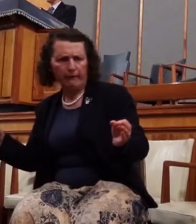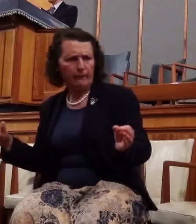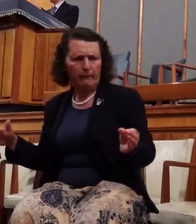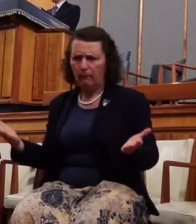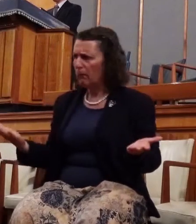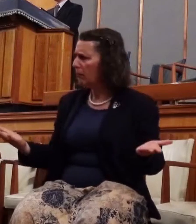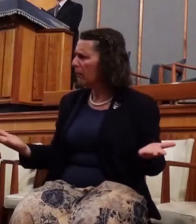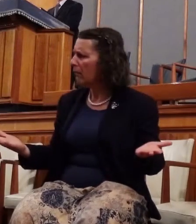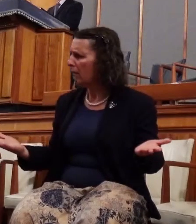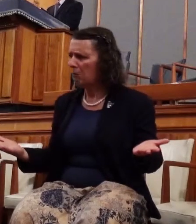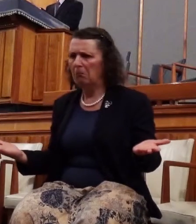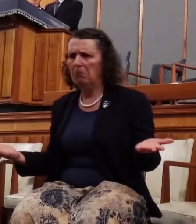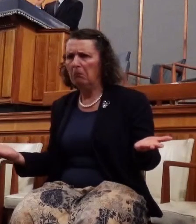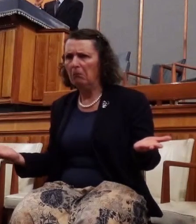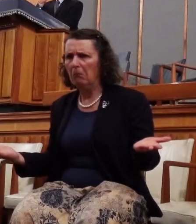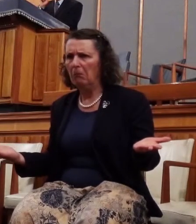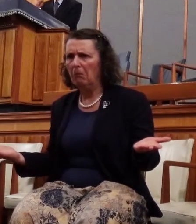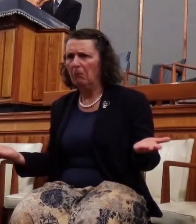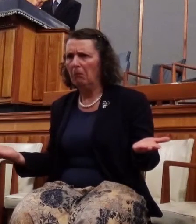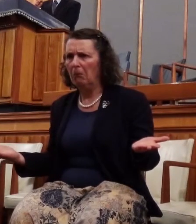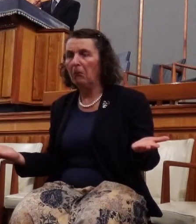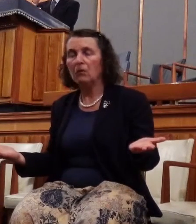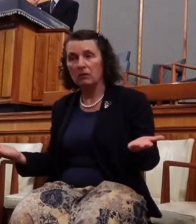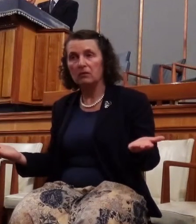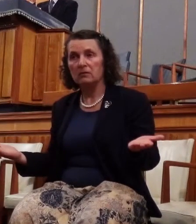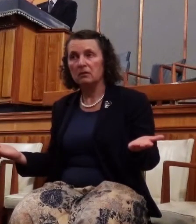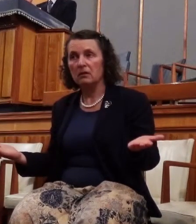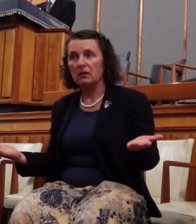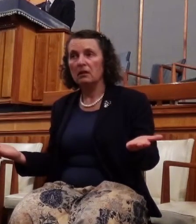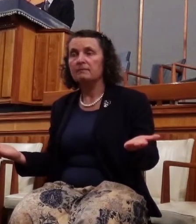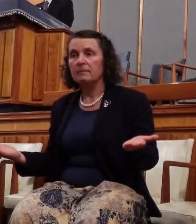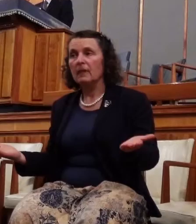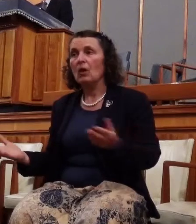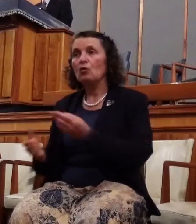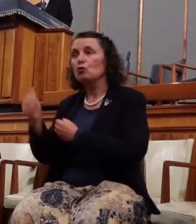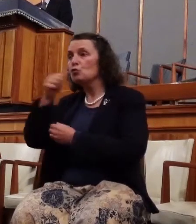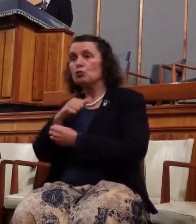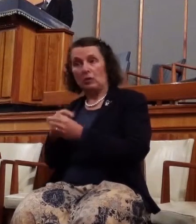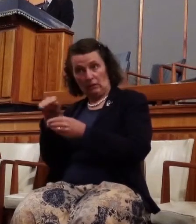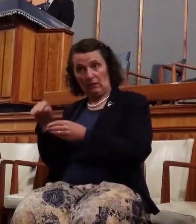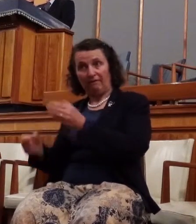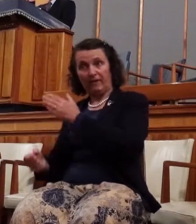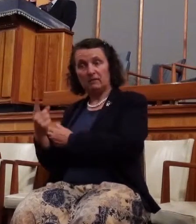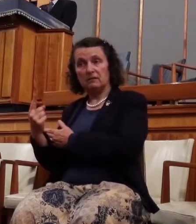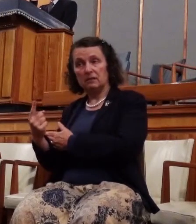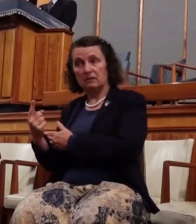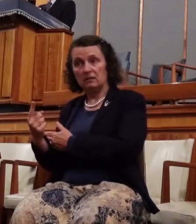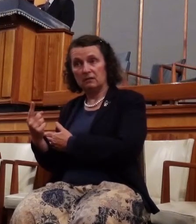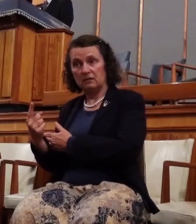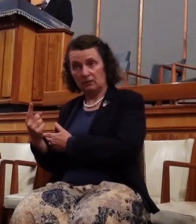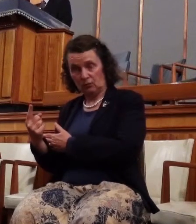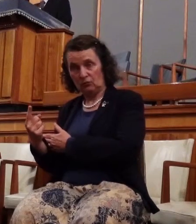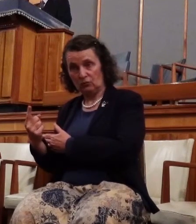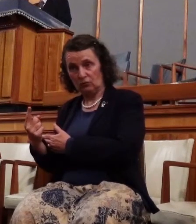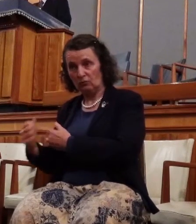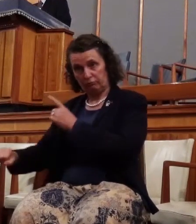there. And this event God has used in order now. He's a